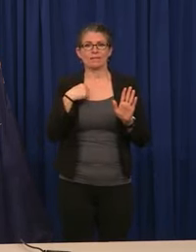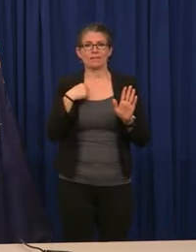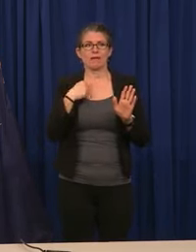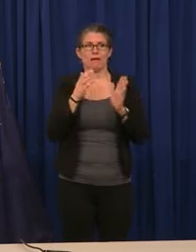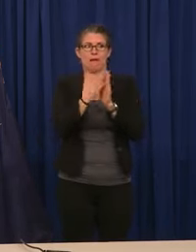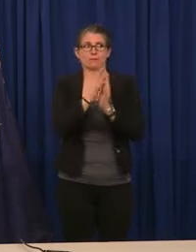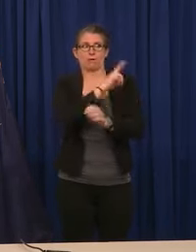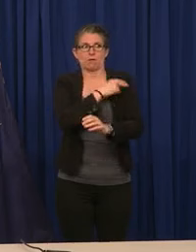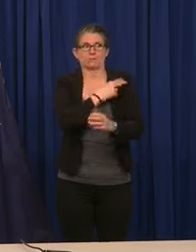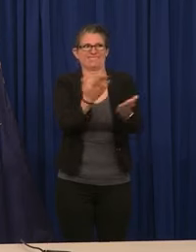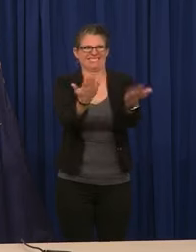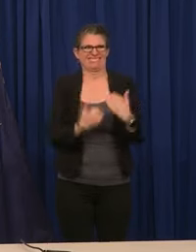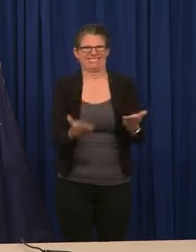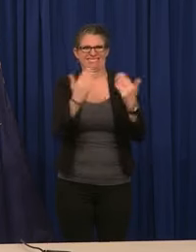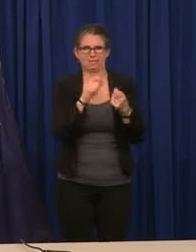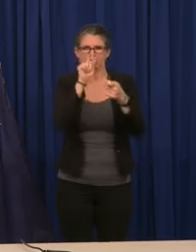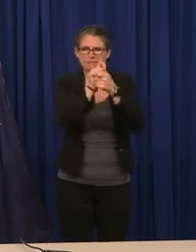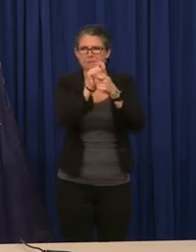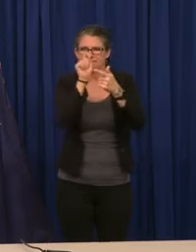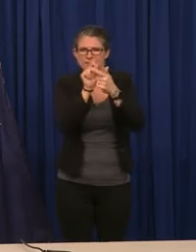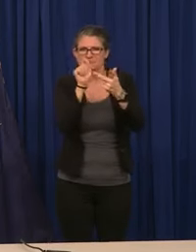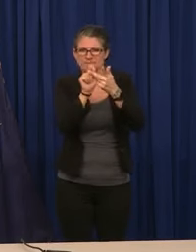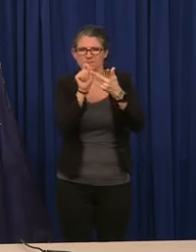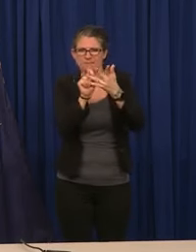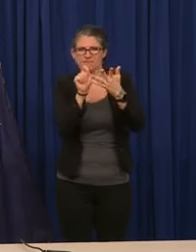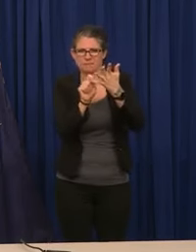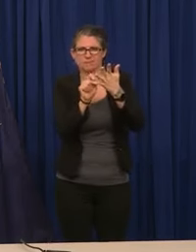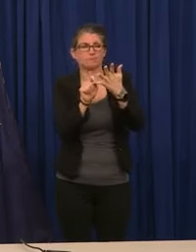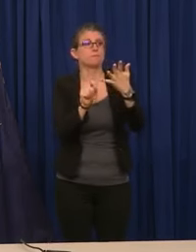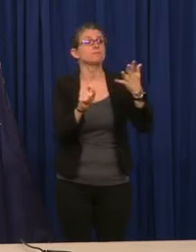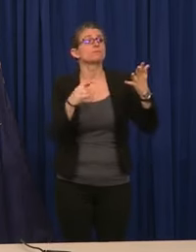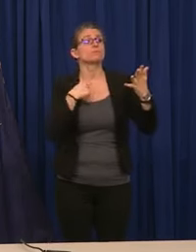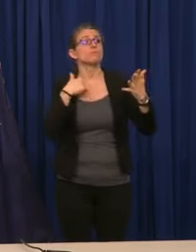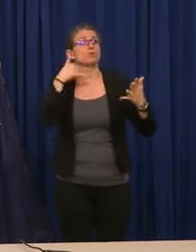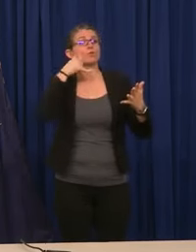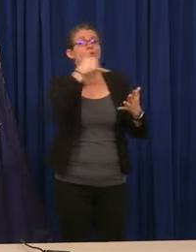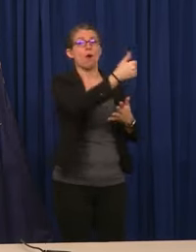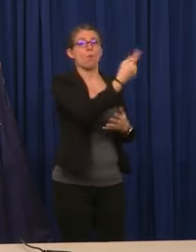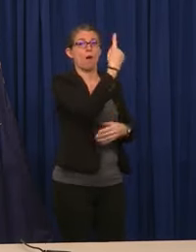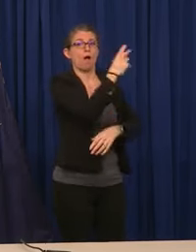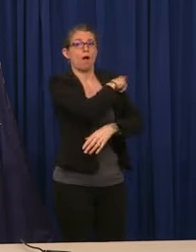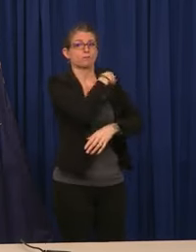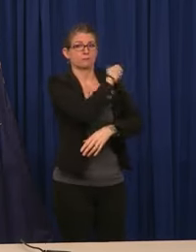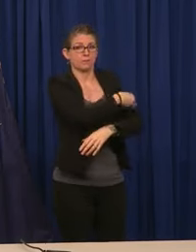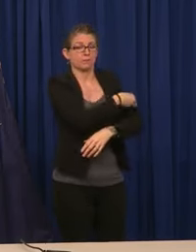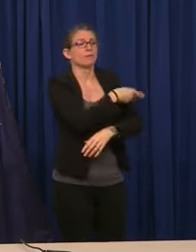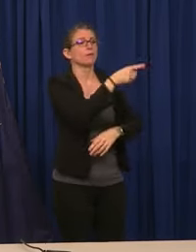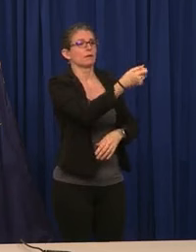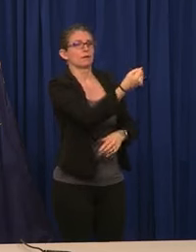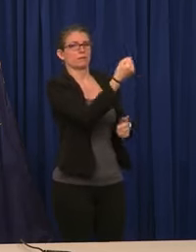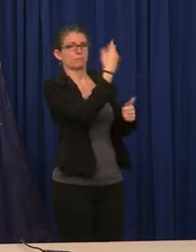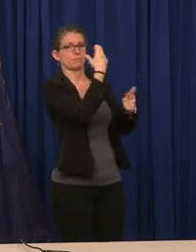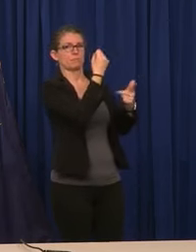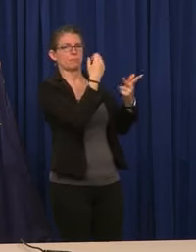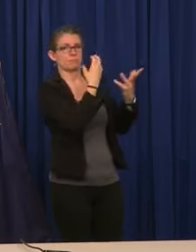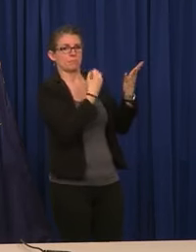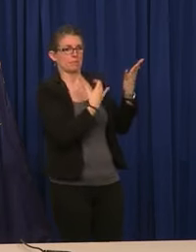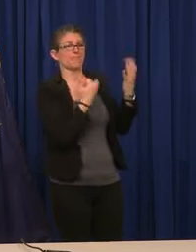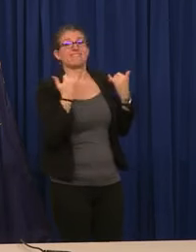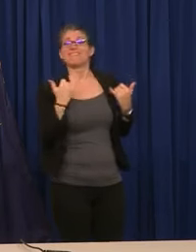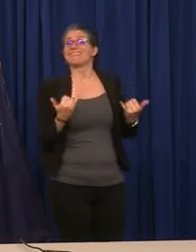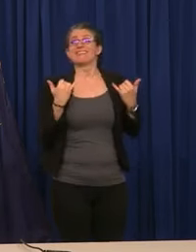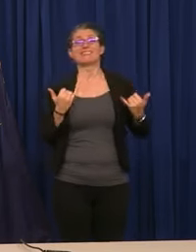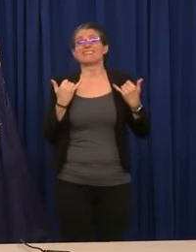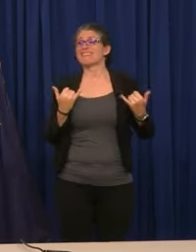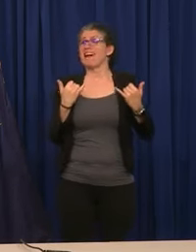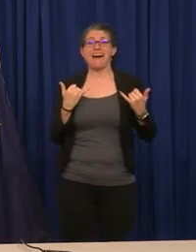data and report it in. But we have asked hospitals for an increasing amount, so much so that multiple